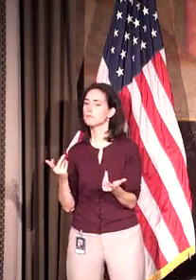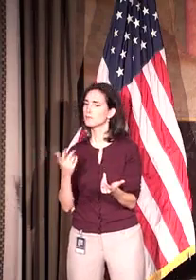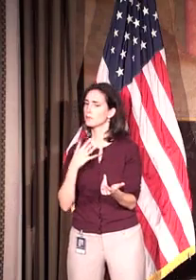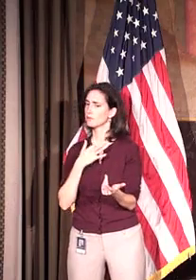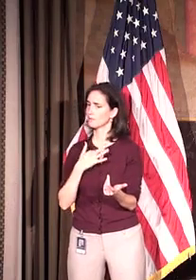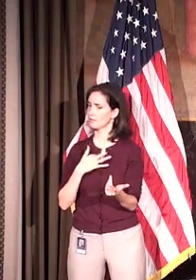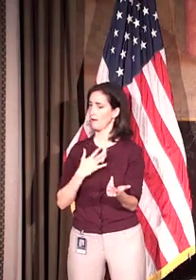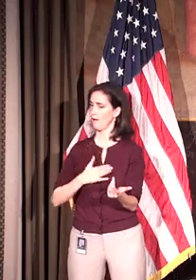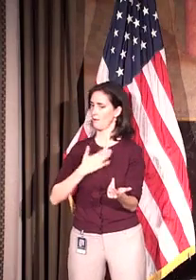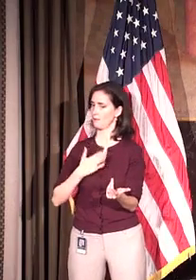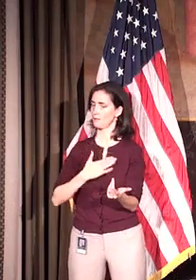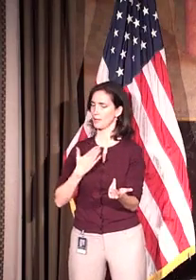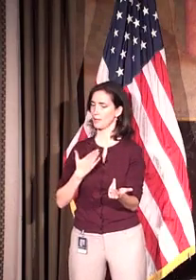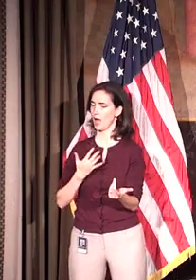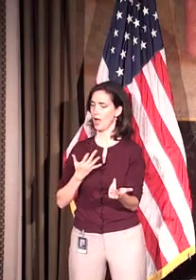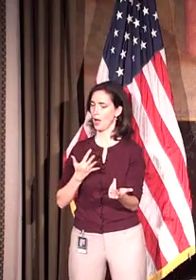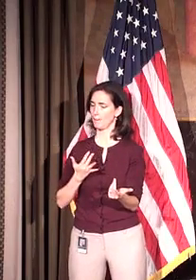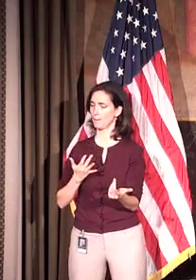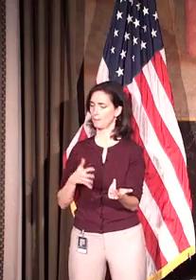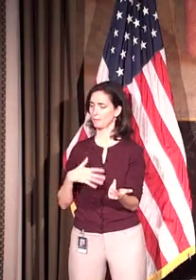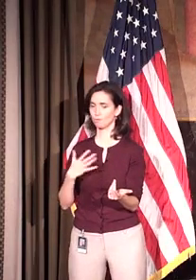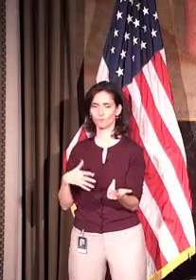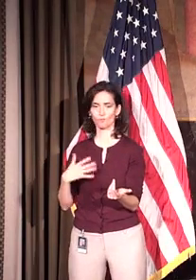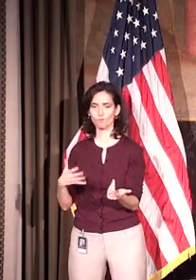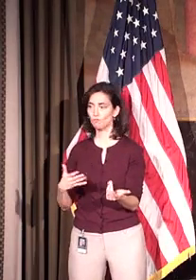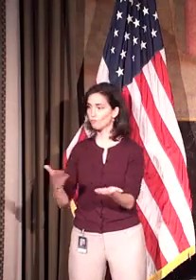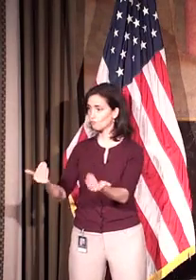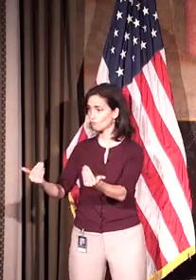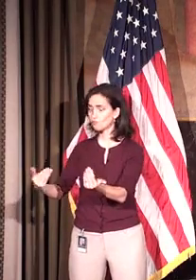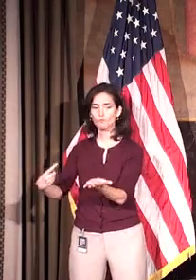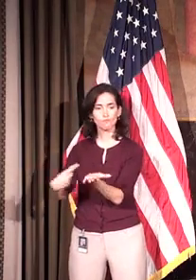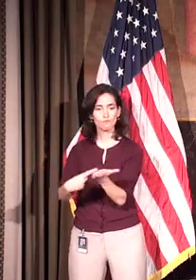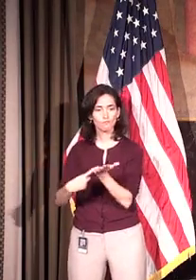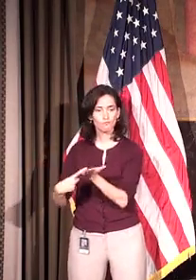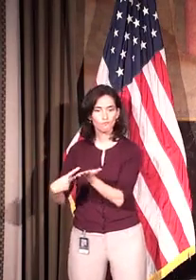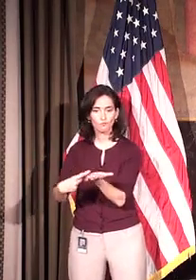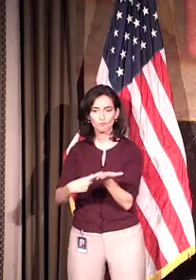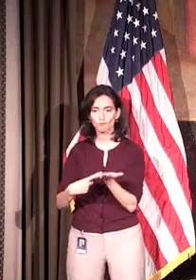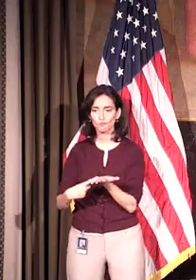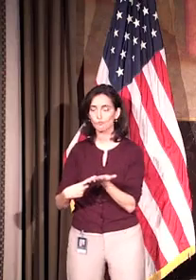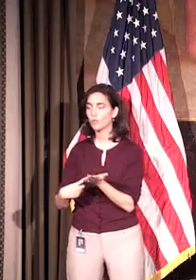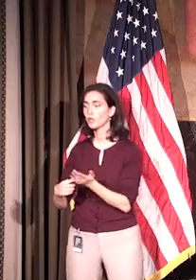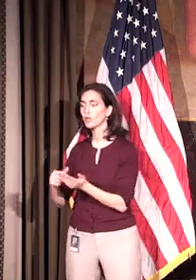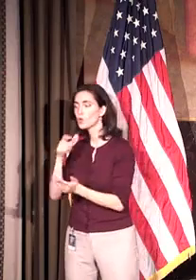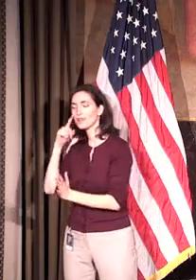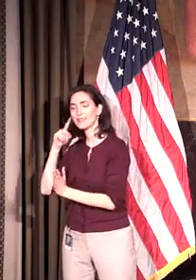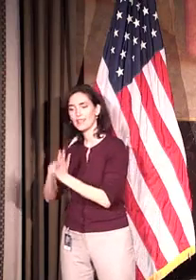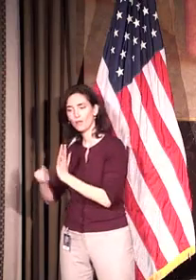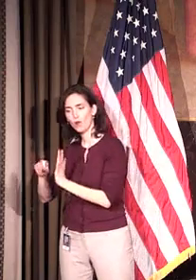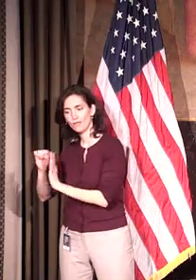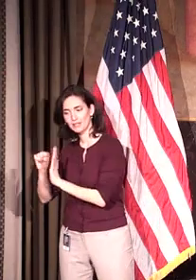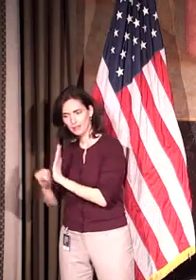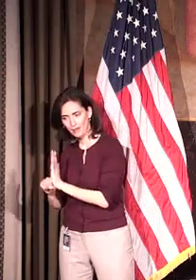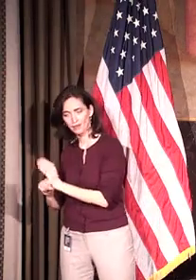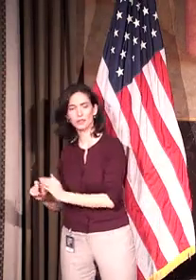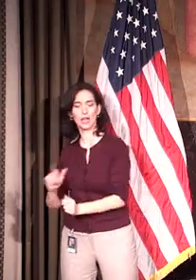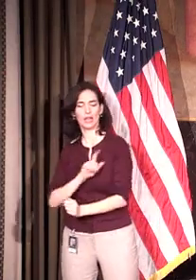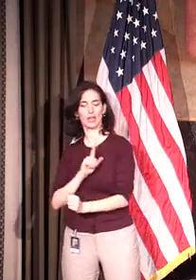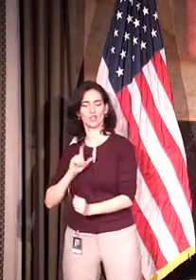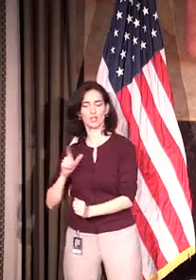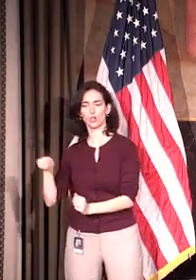very happy to have conversations about with the Secretary of State, with legislative leadership, and so